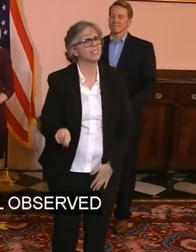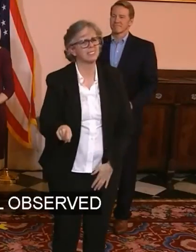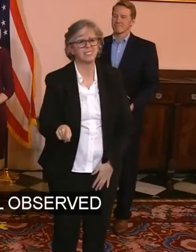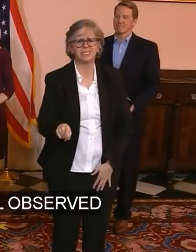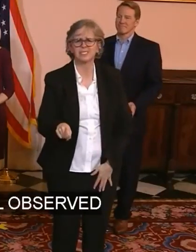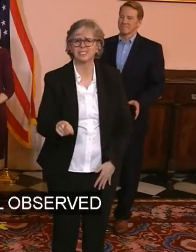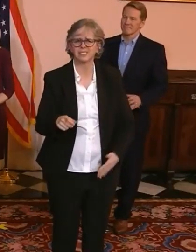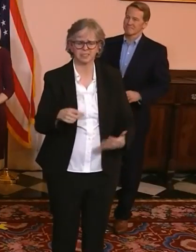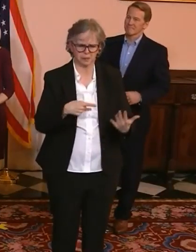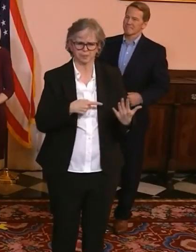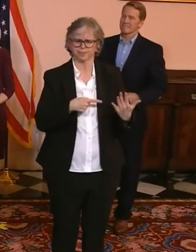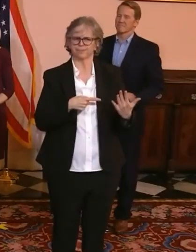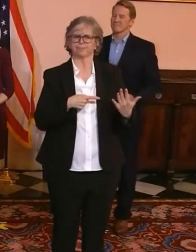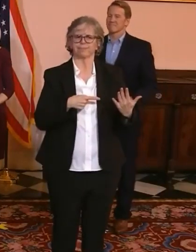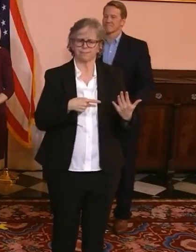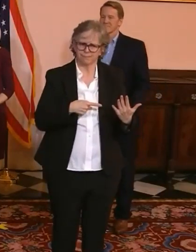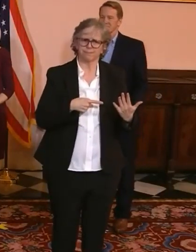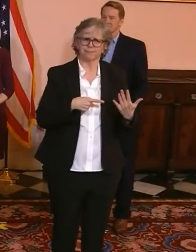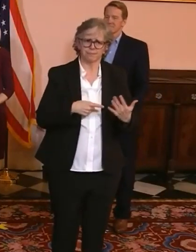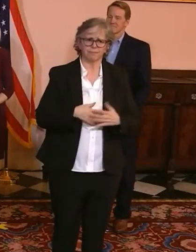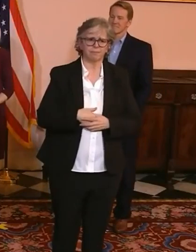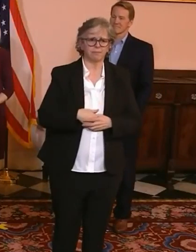Again, to our businesses.